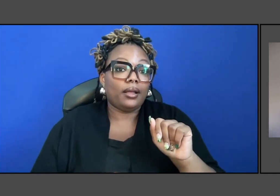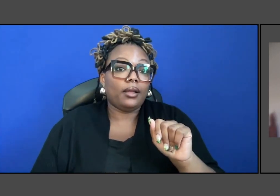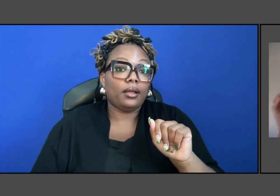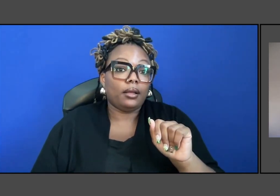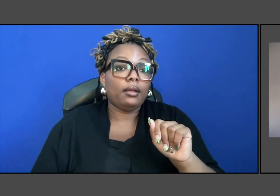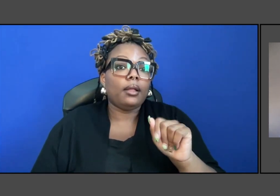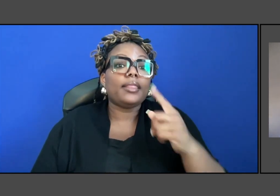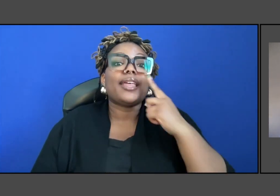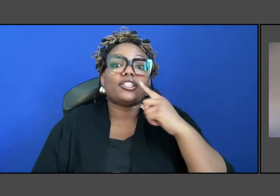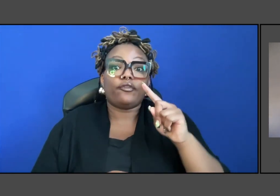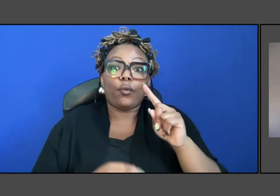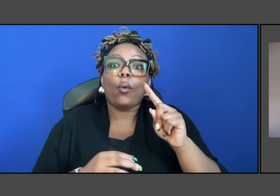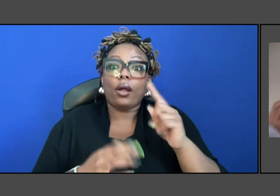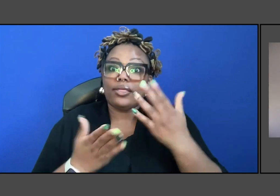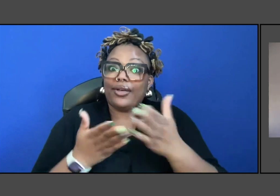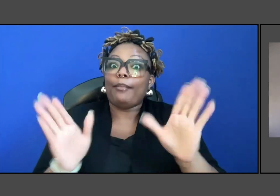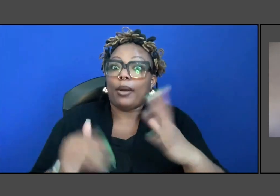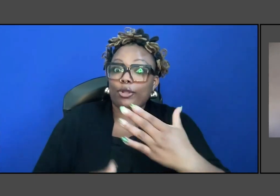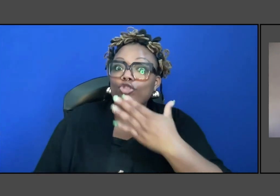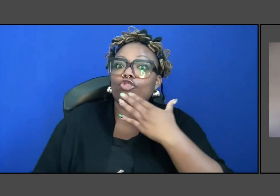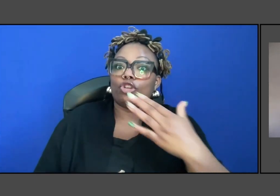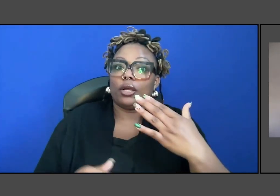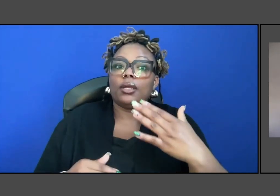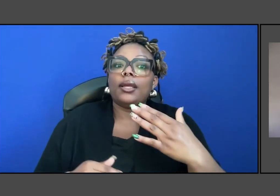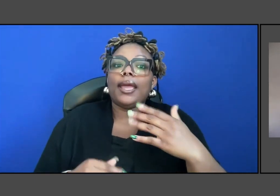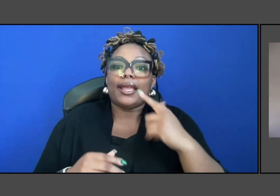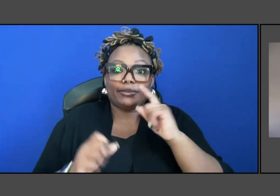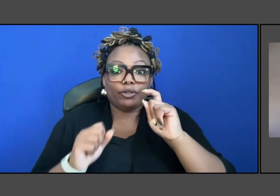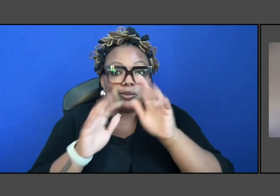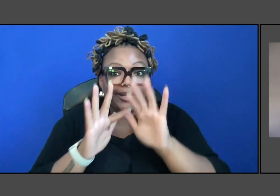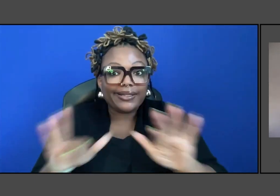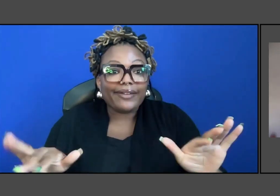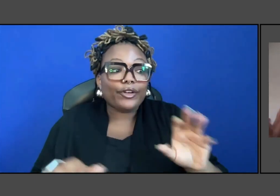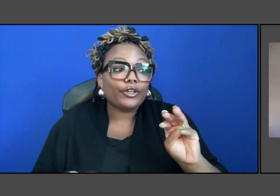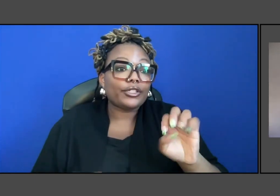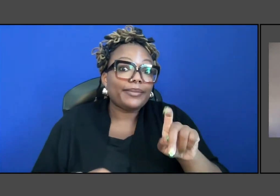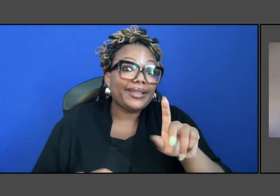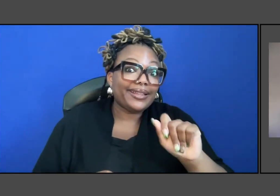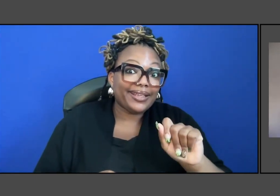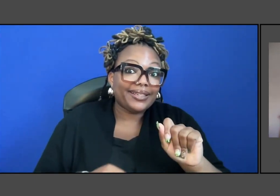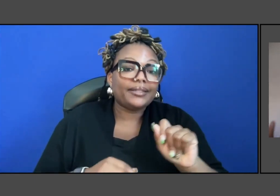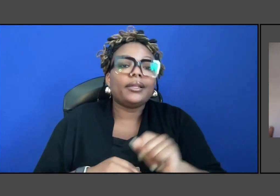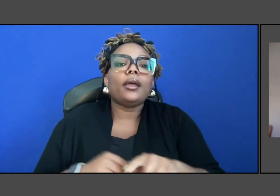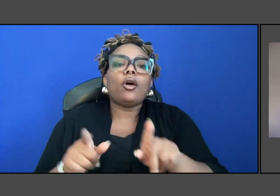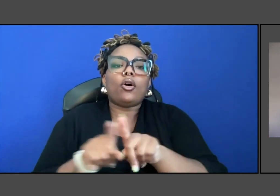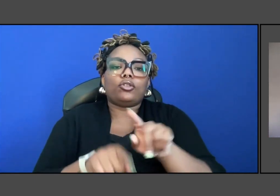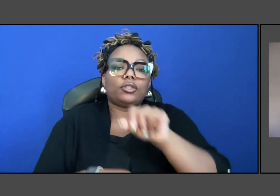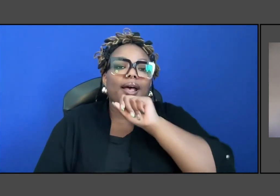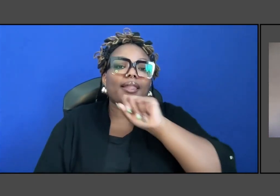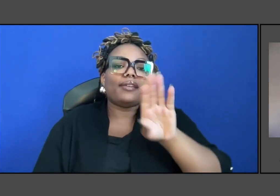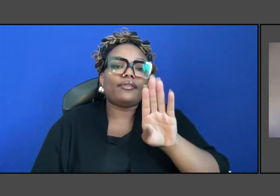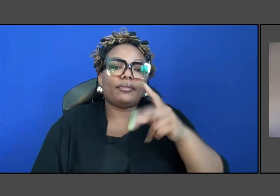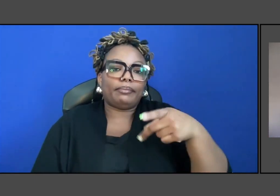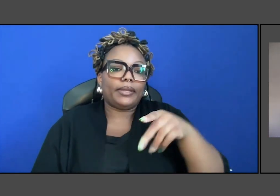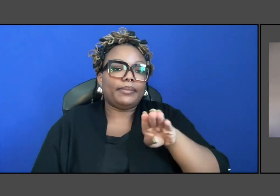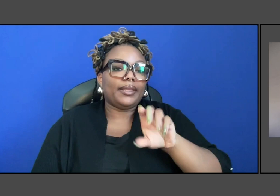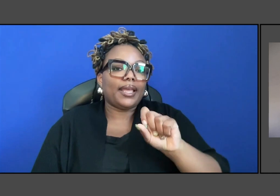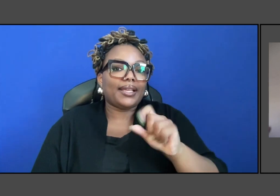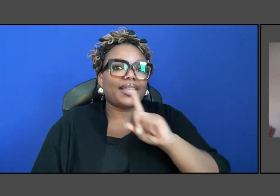good, right? It's supposed to be a diverse media, and I love PBS. I depend on